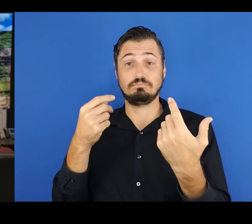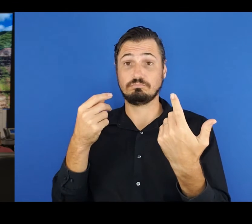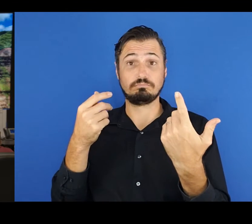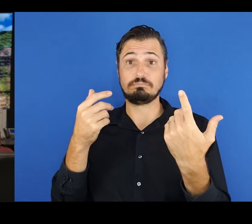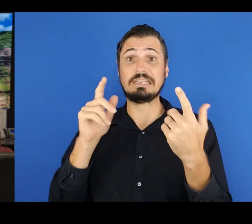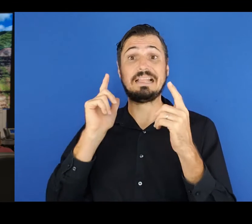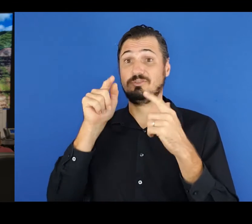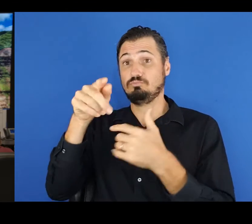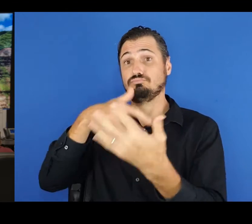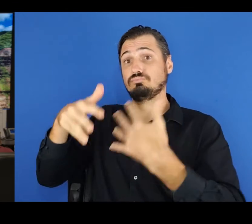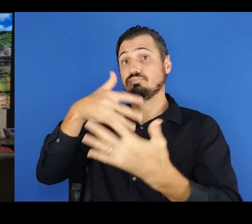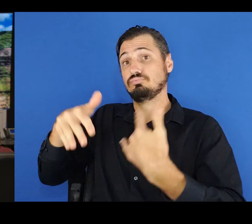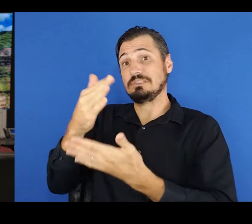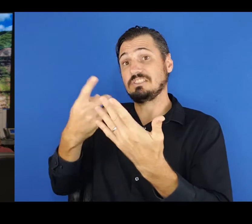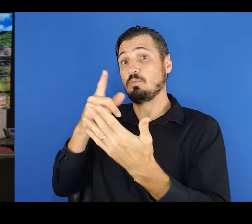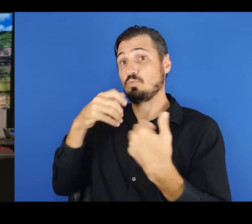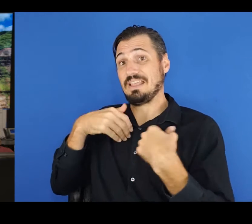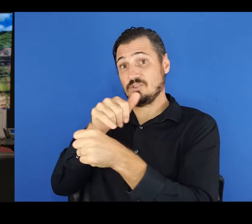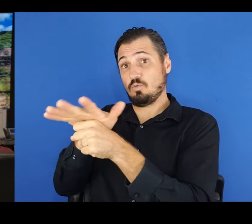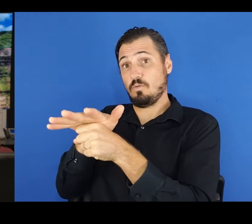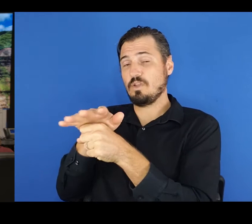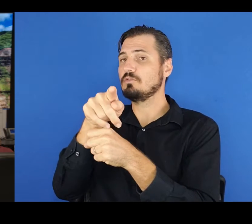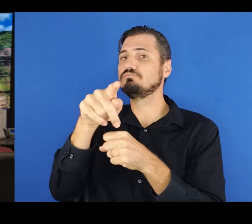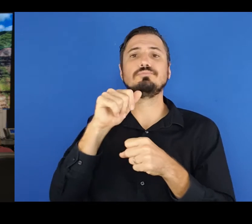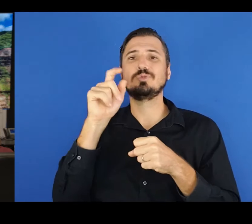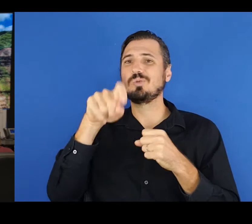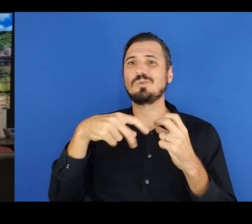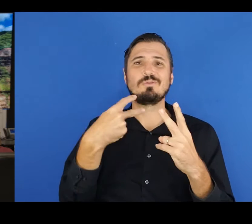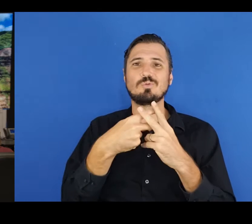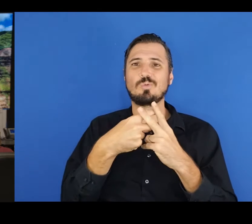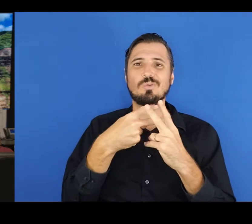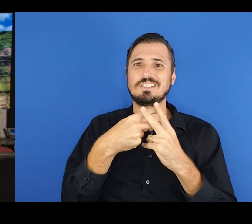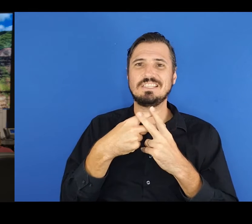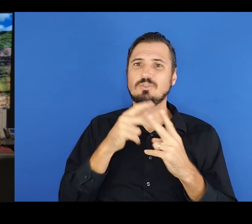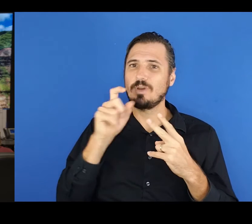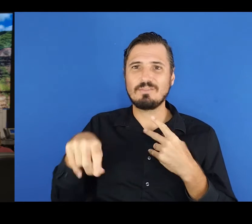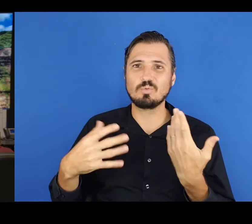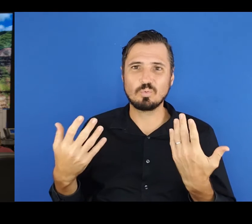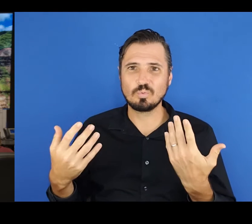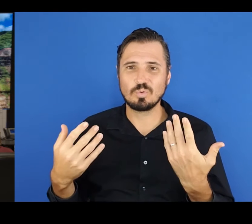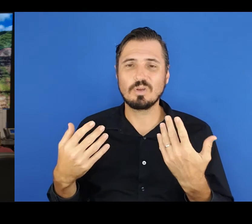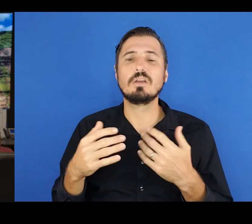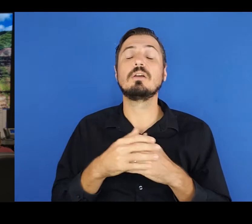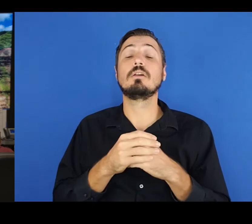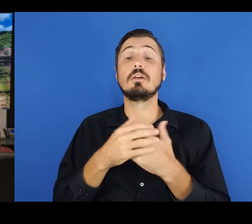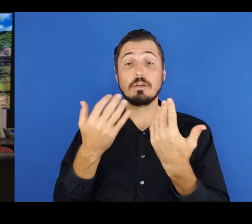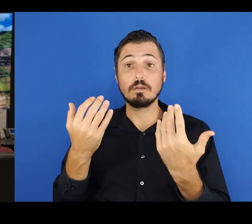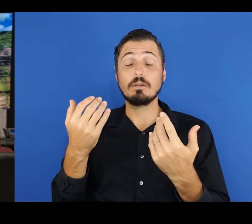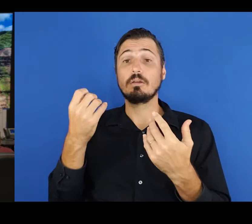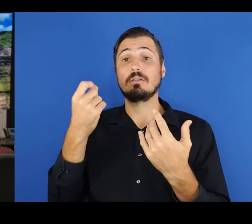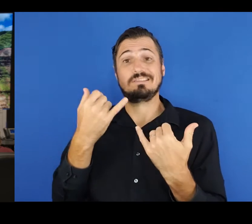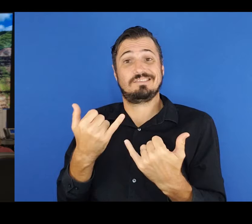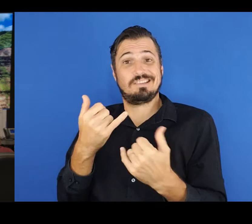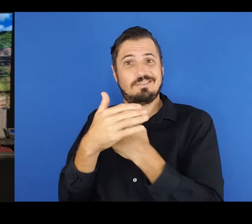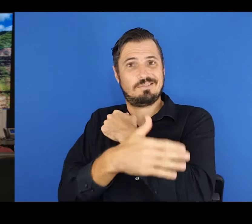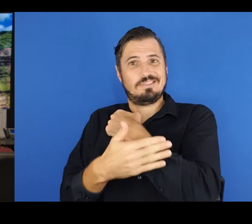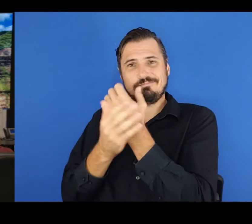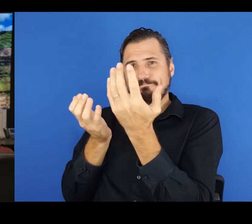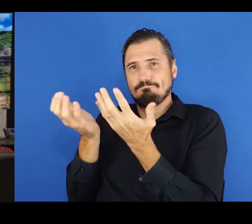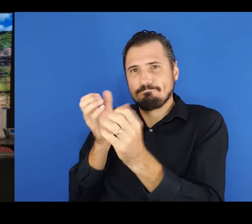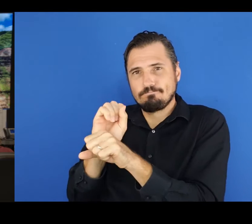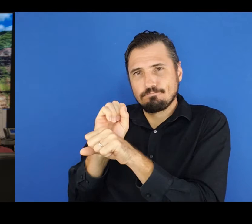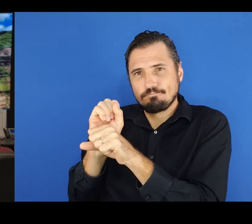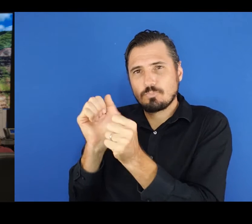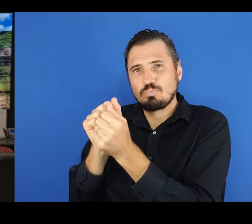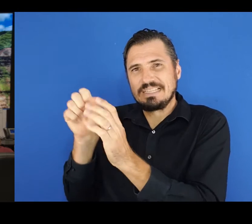as a close contact of a positive case, you will be exempt from the mandatory 10-day health-directed quarantine. Additionally, the county is working